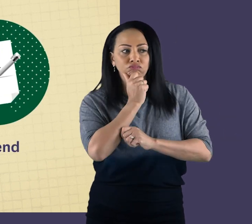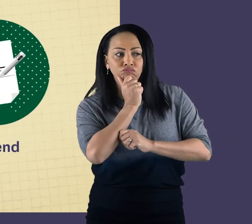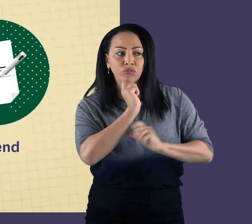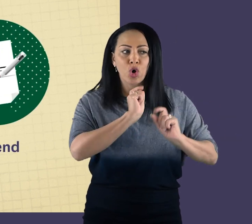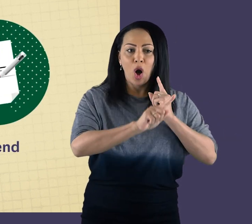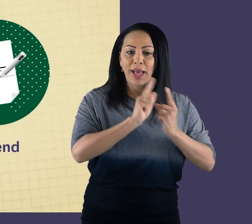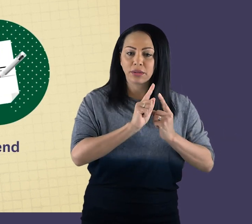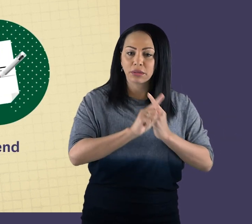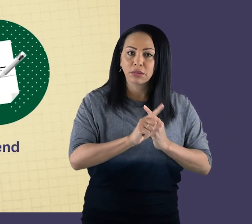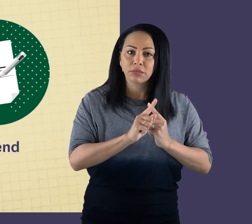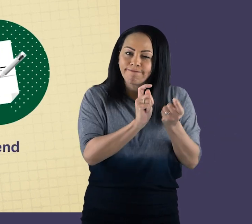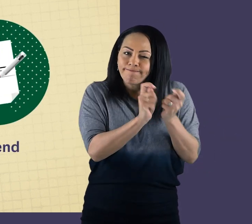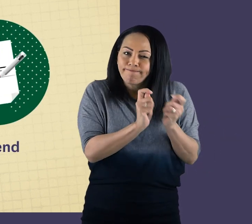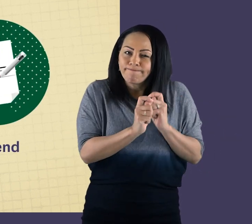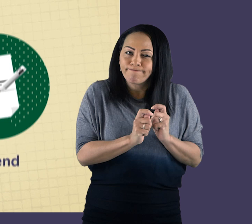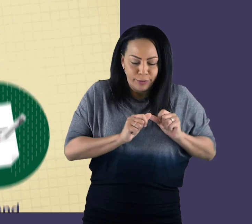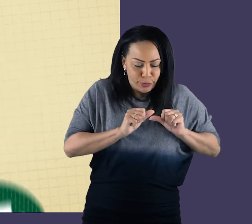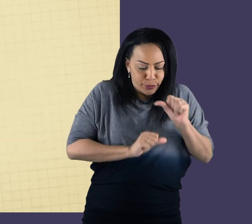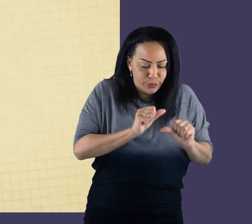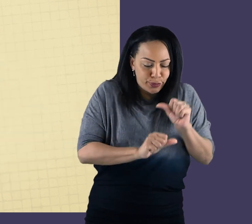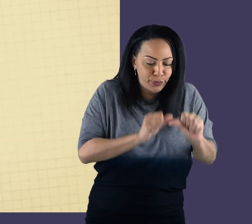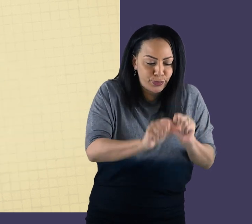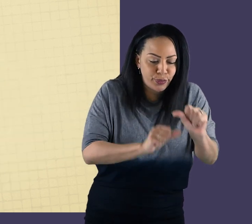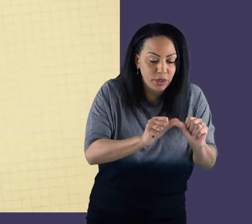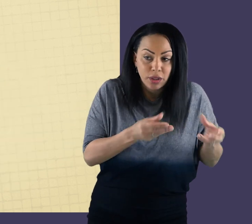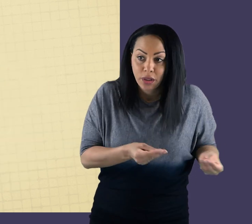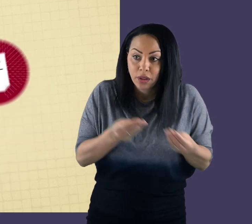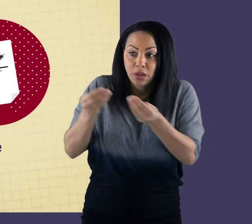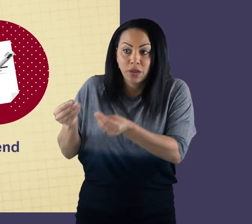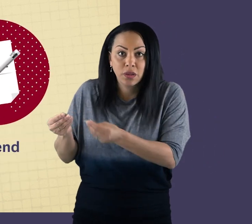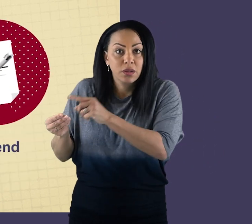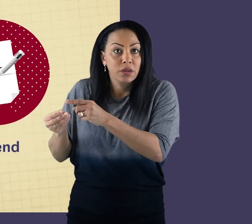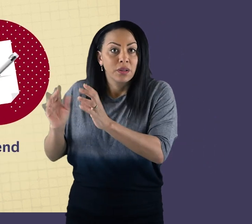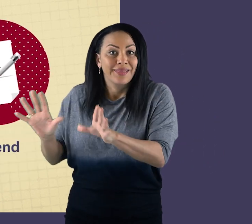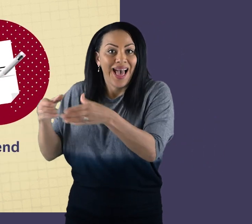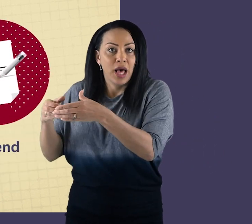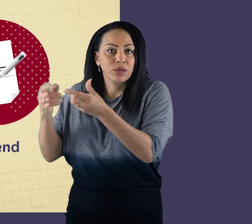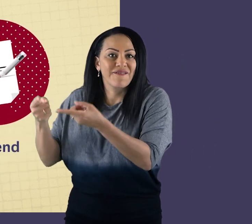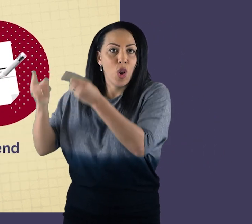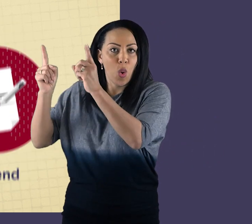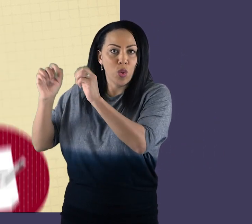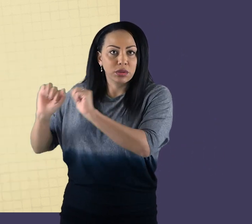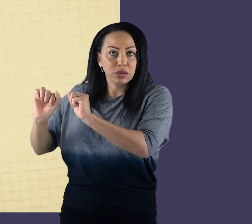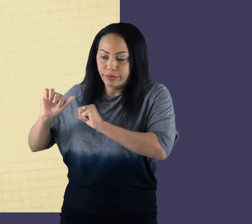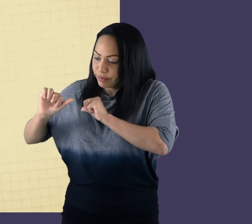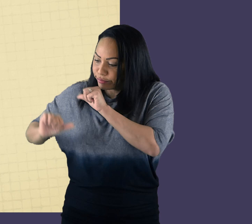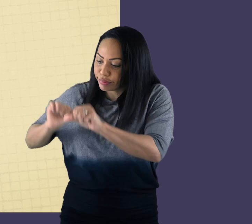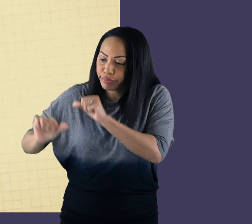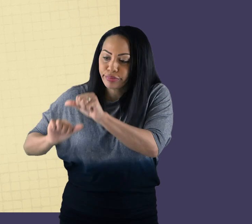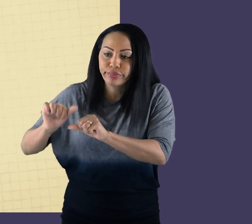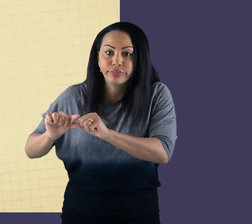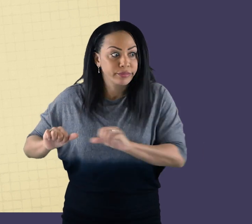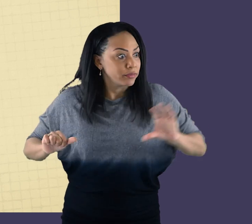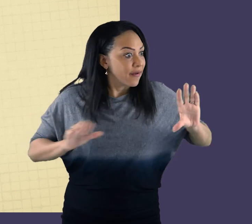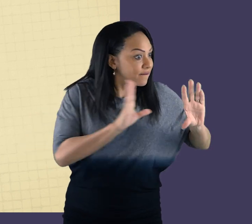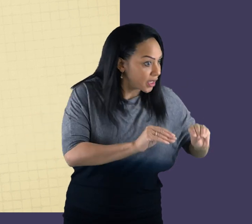amend the bill through several stages. It will then go through the same stages in the House of Lords. At the end of the